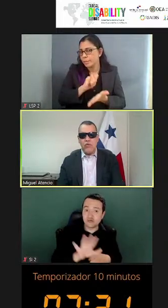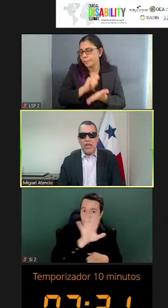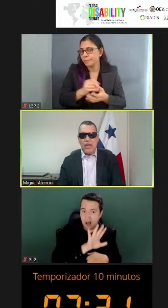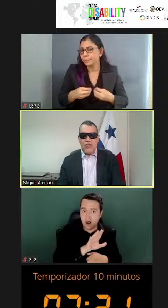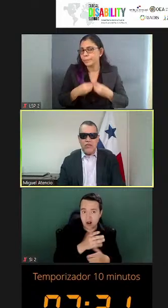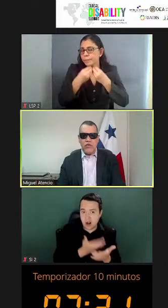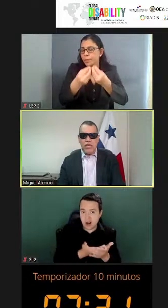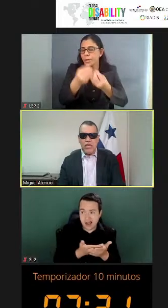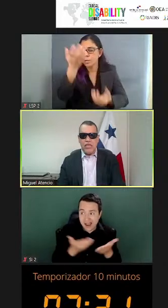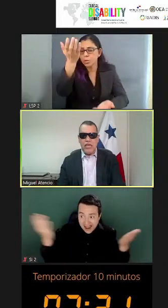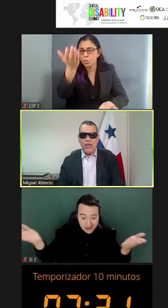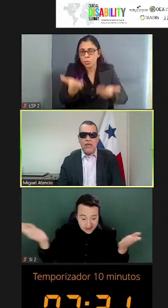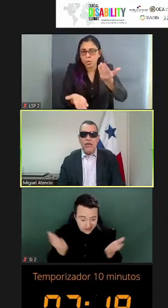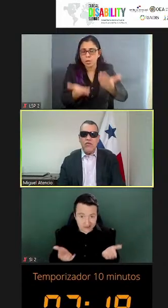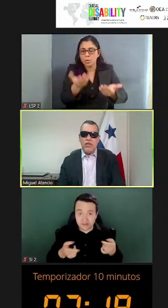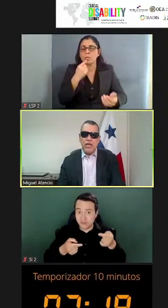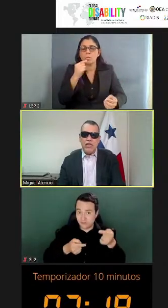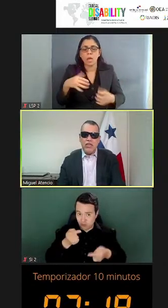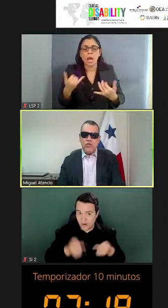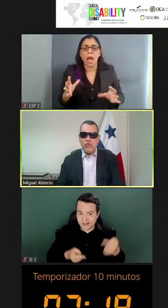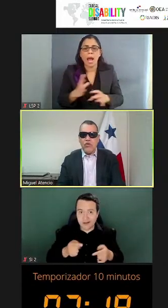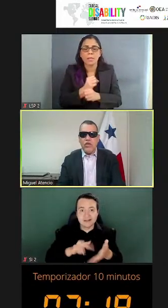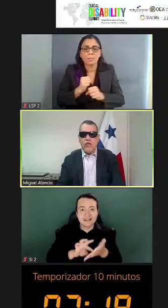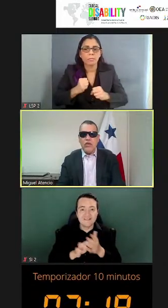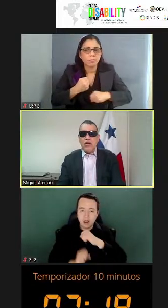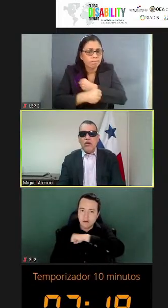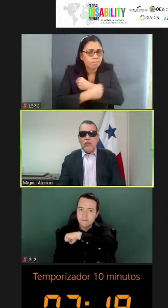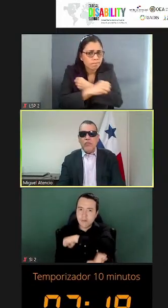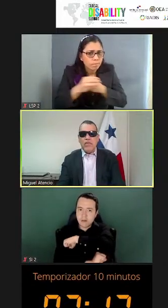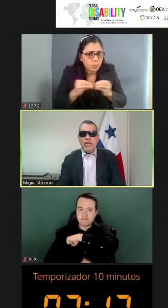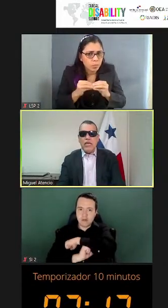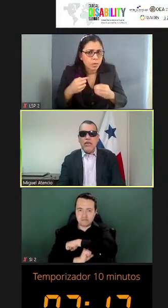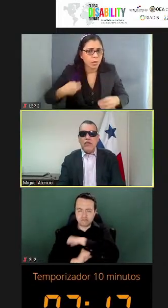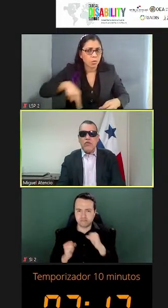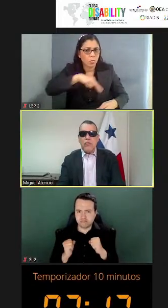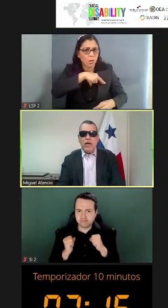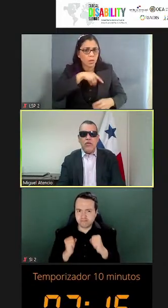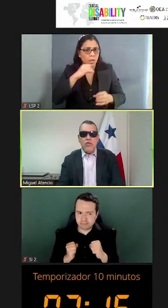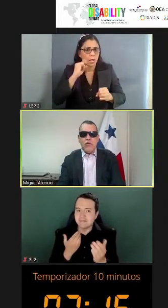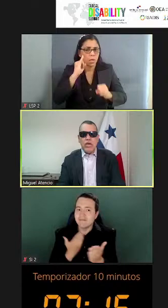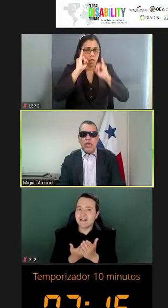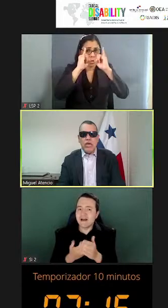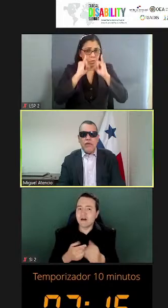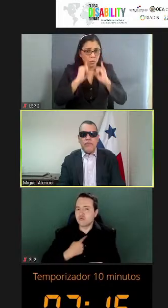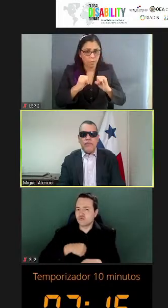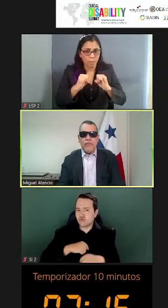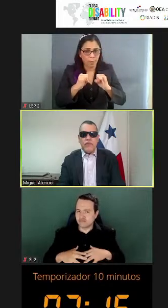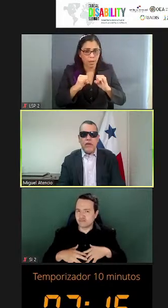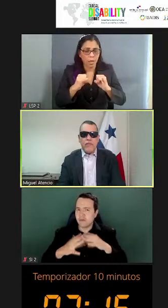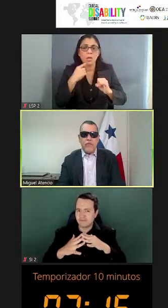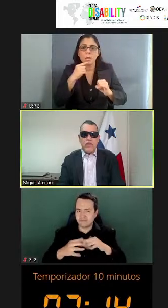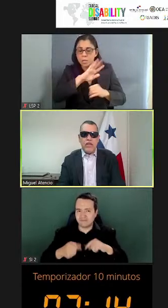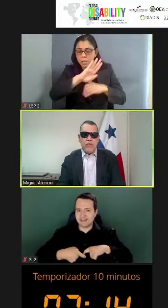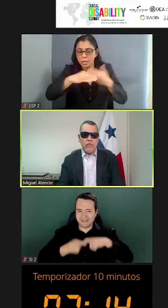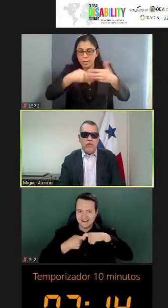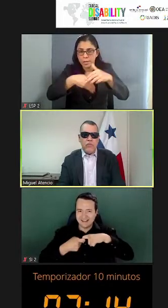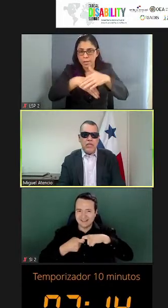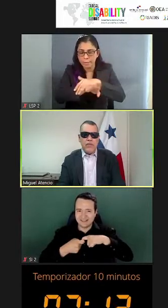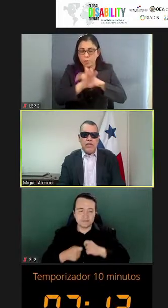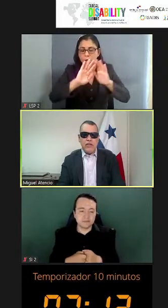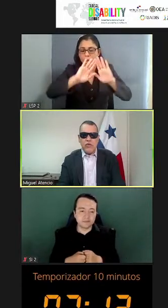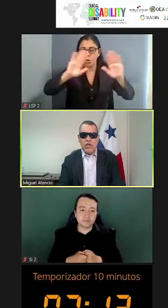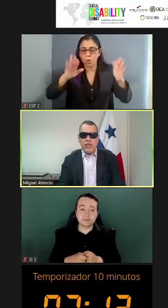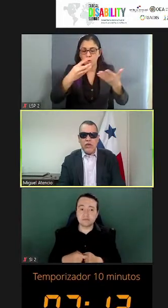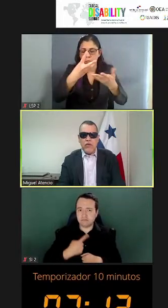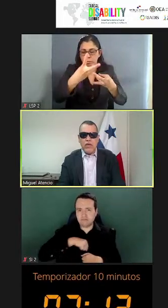these are the ones that are going to give the basis to the actions led by our activity by our